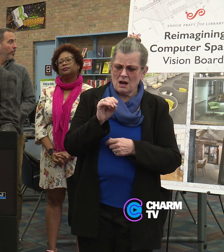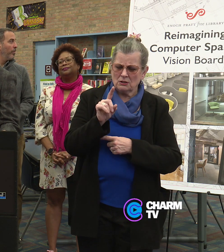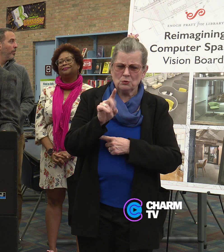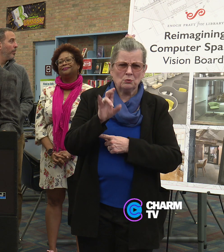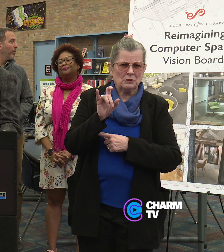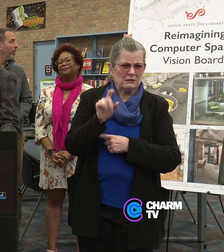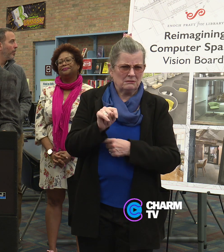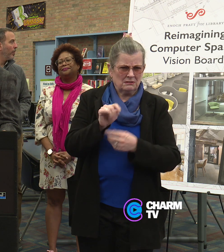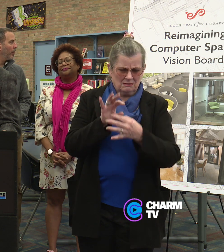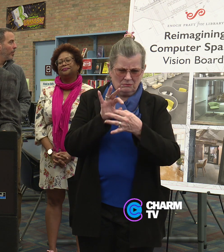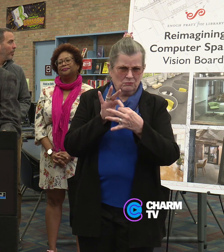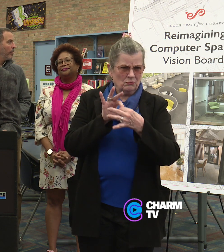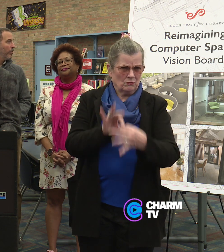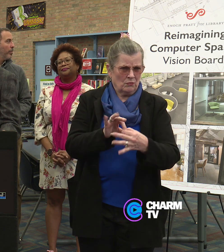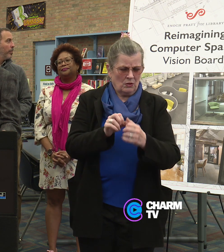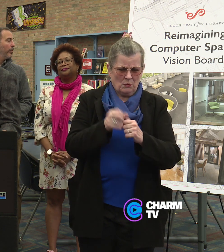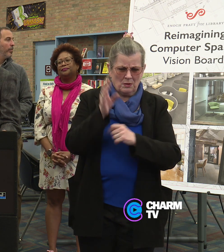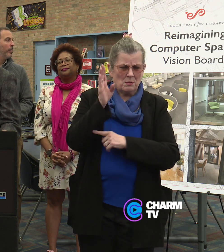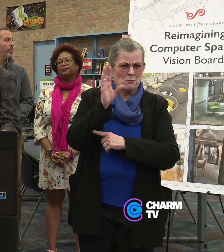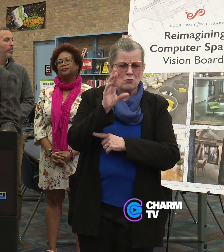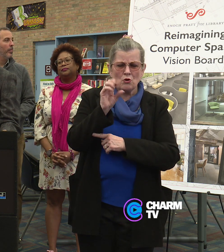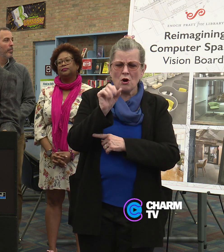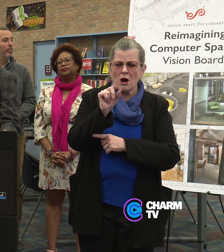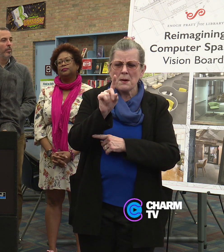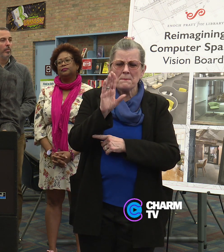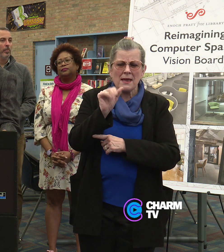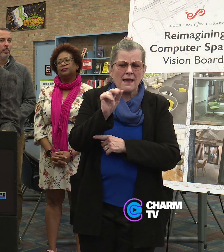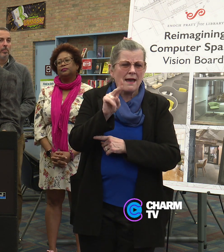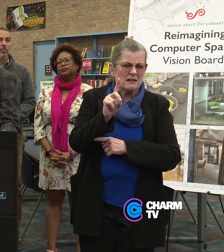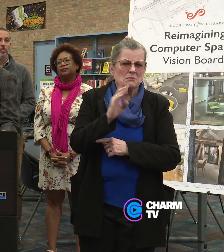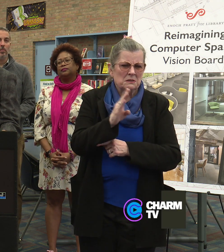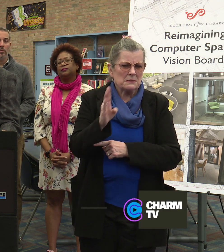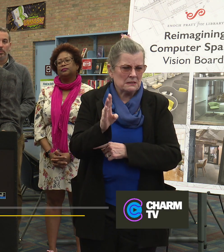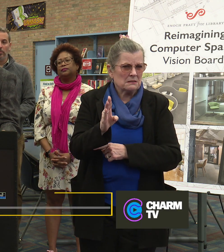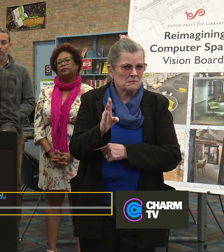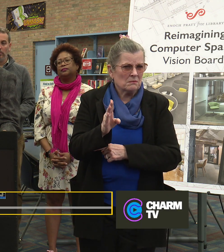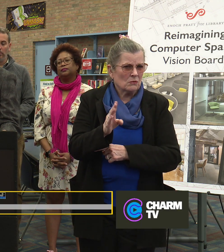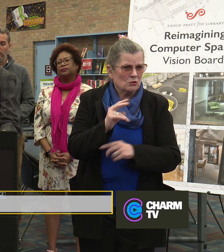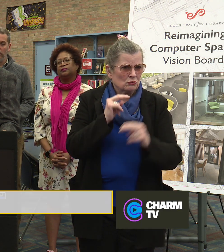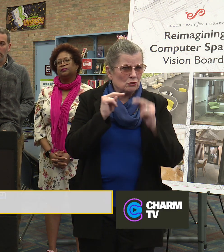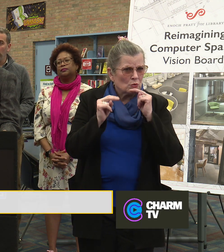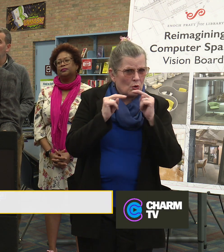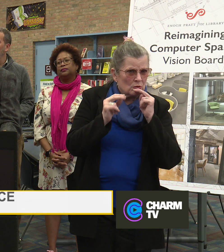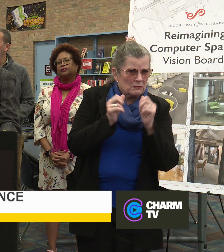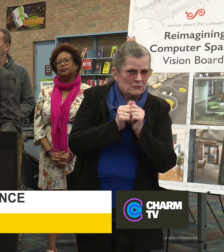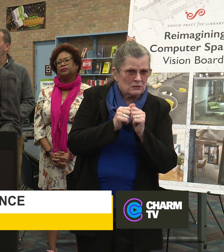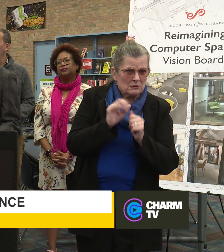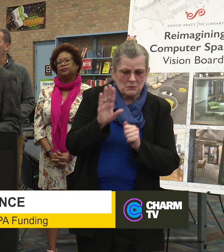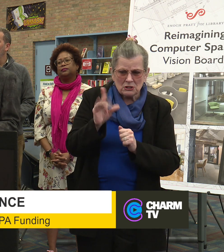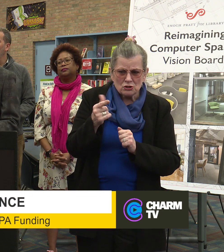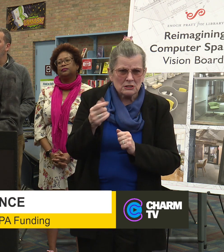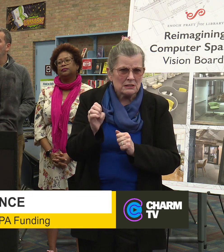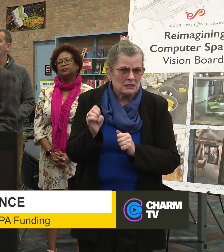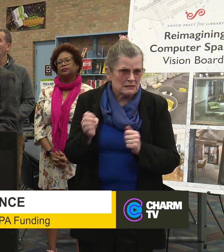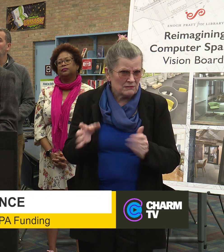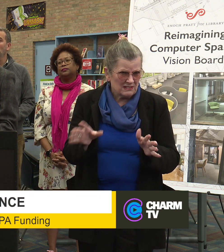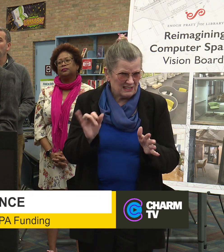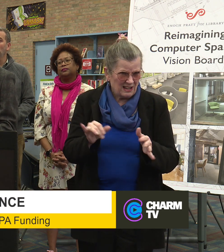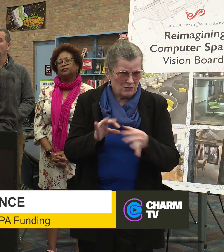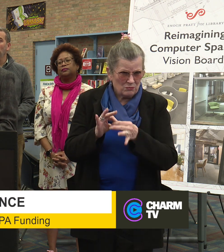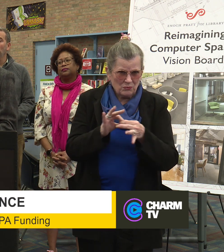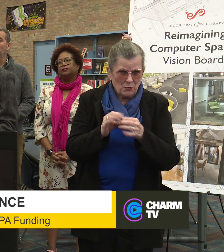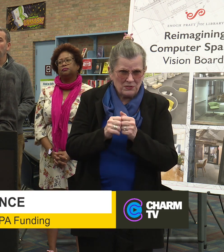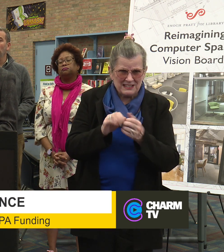broadband in some way. I'm wondering, does your negotiation with BGE have anything to do with the city's goals